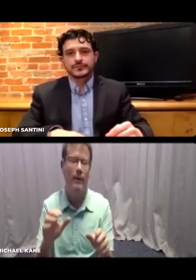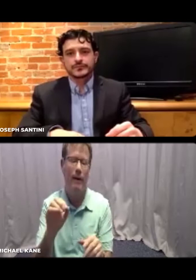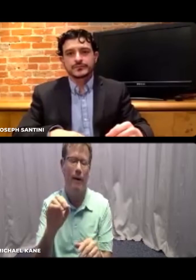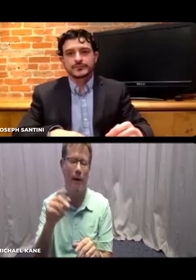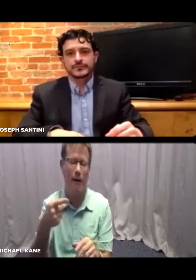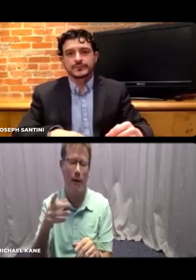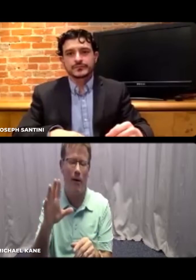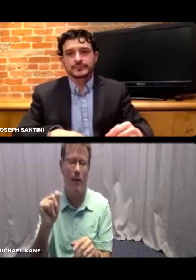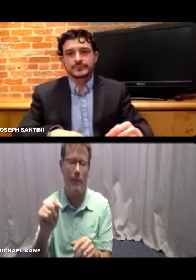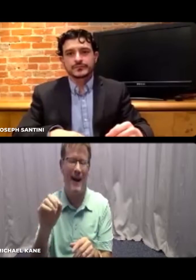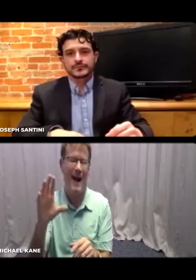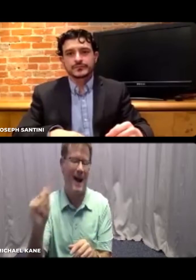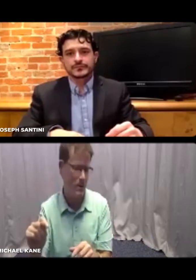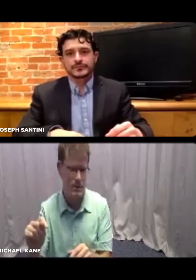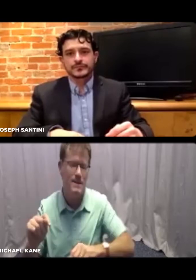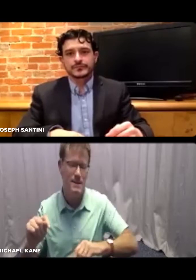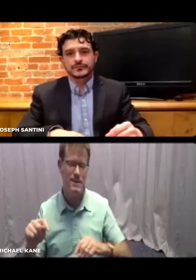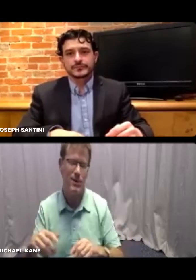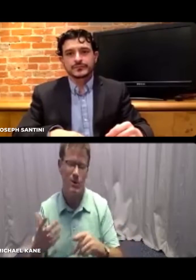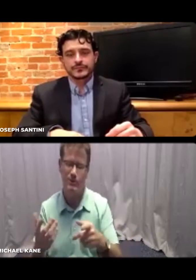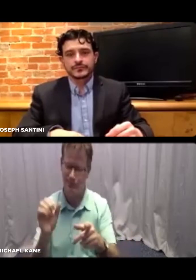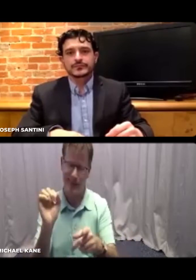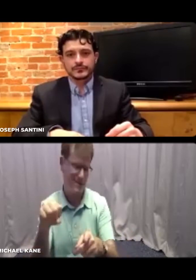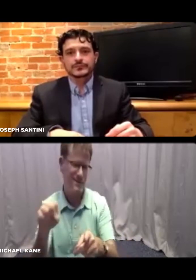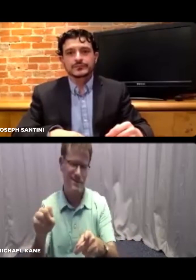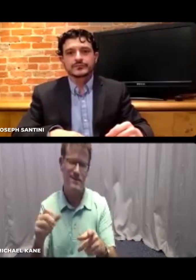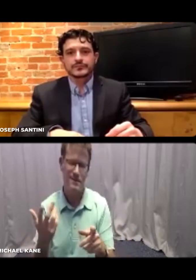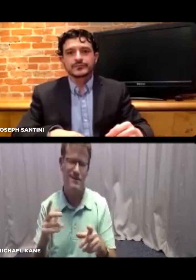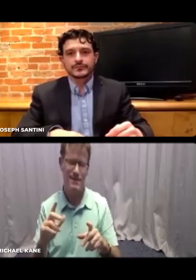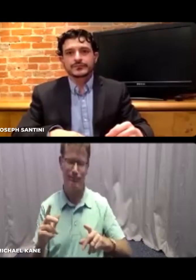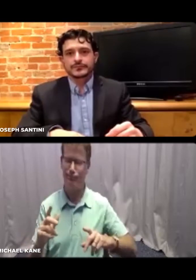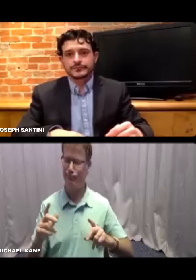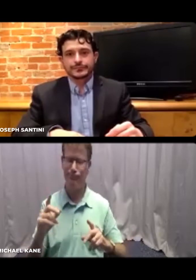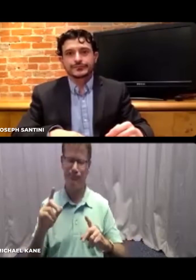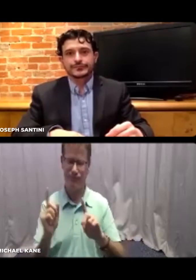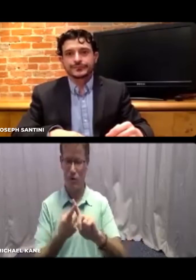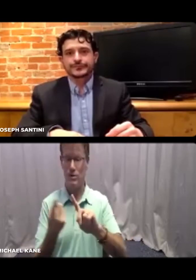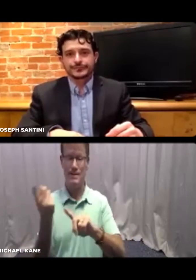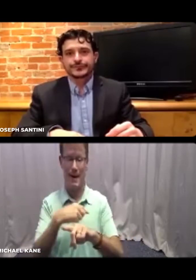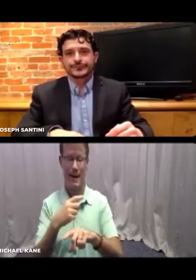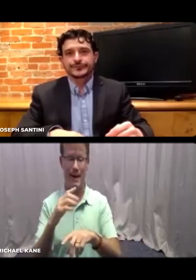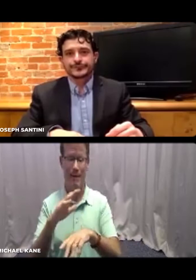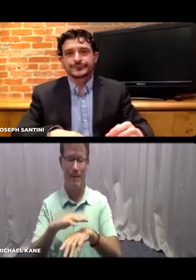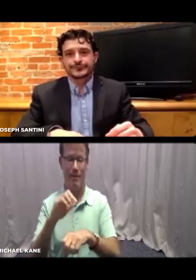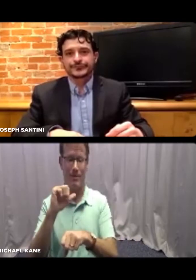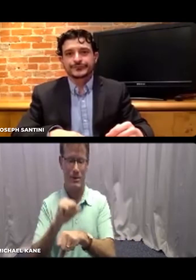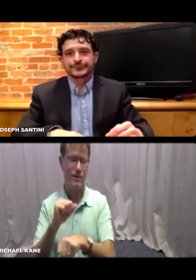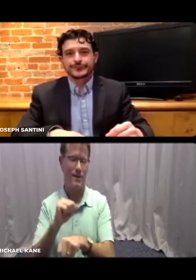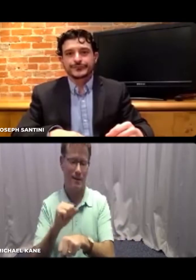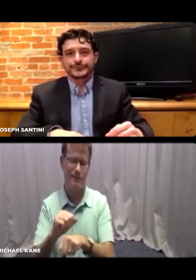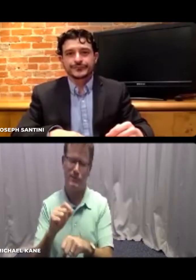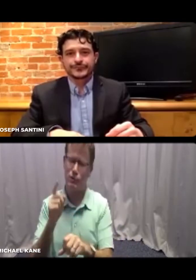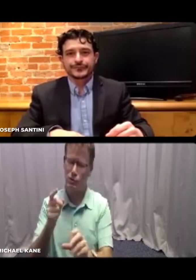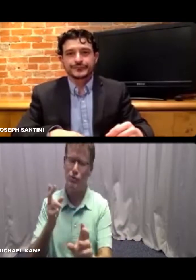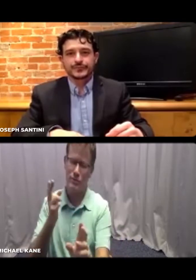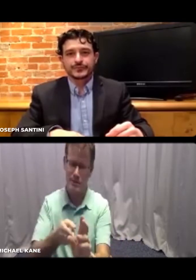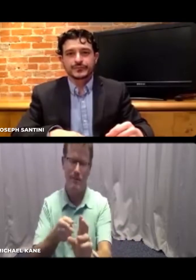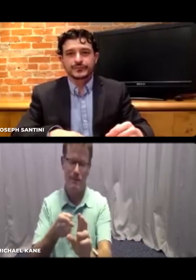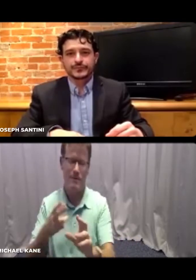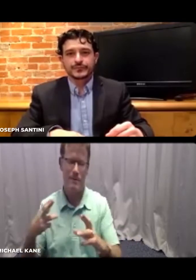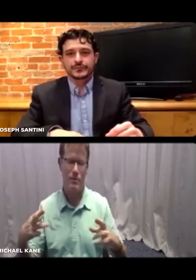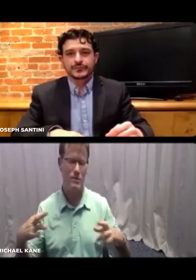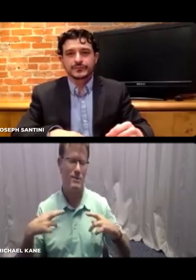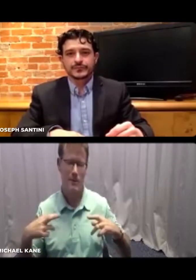Unless you specifically know you don't want that plan, then you should opt out. But that is a choice that you should make on the first